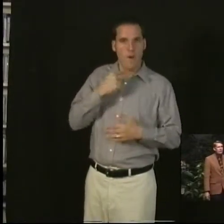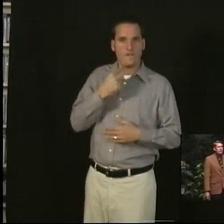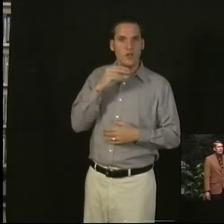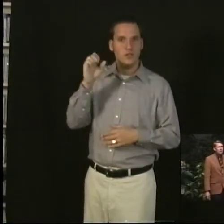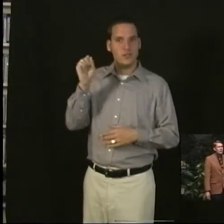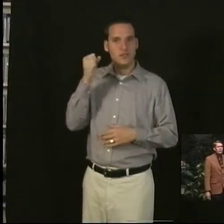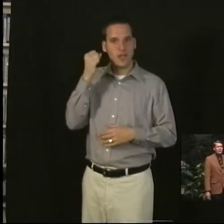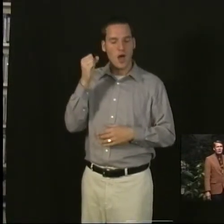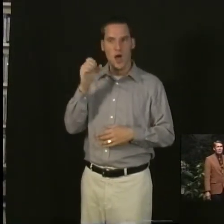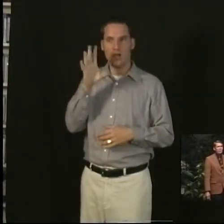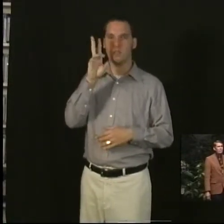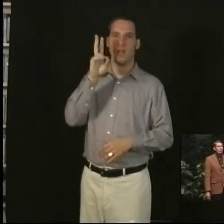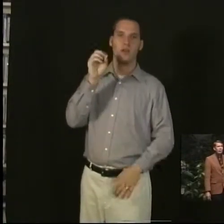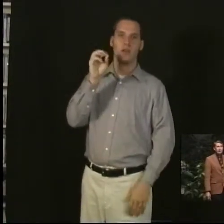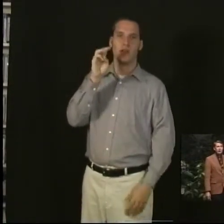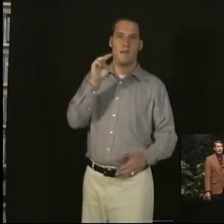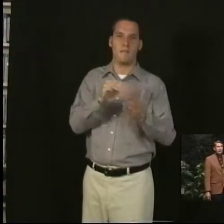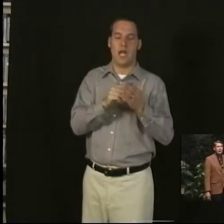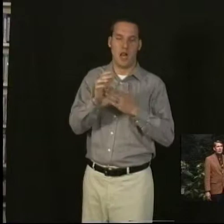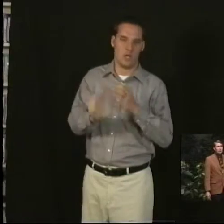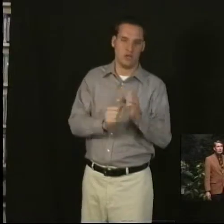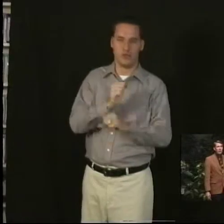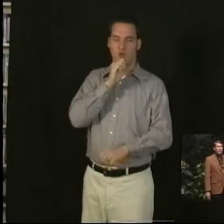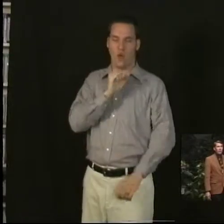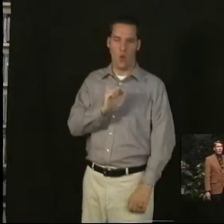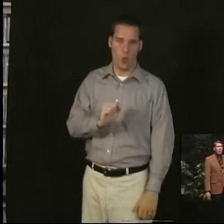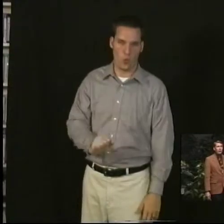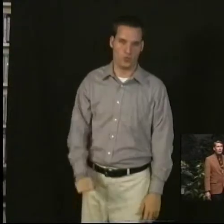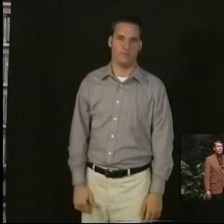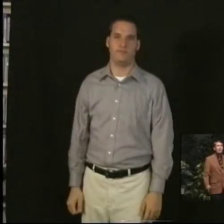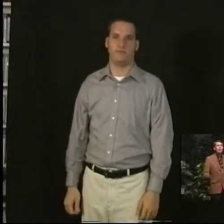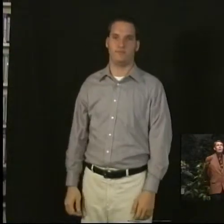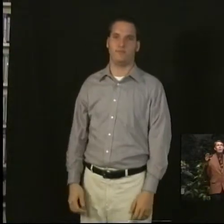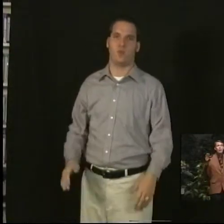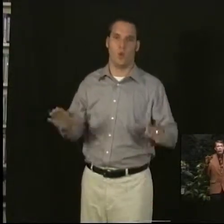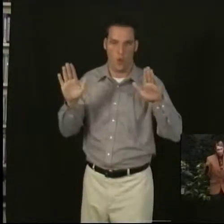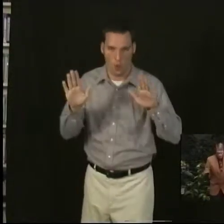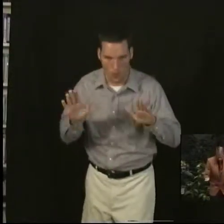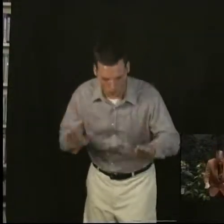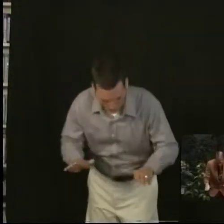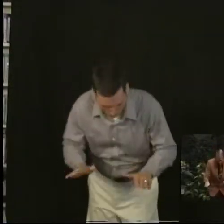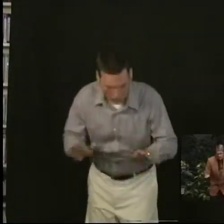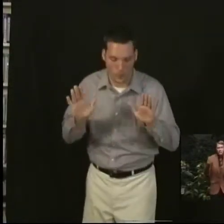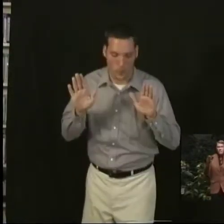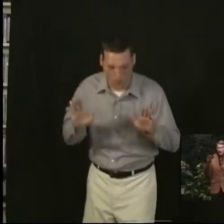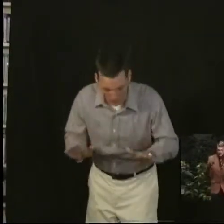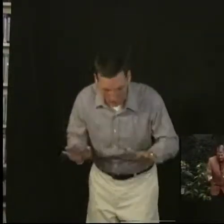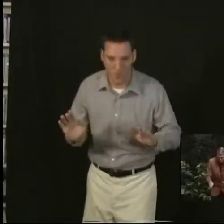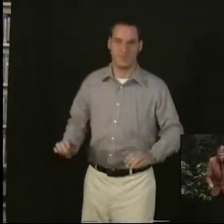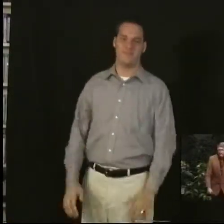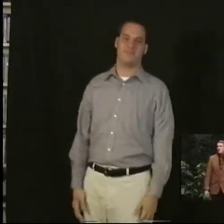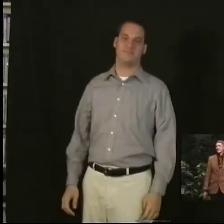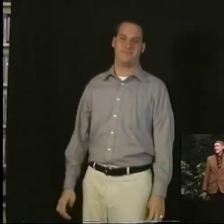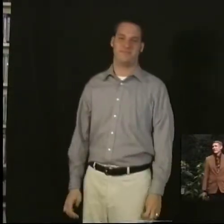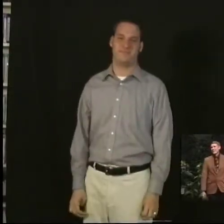you know. 70 million years old. Oh.